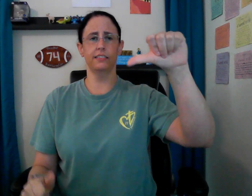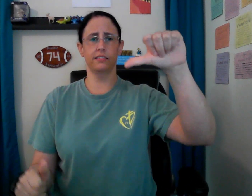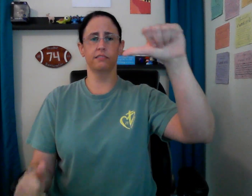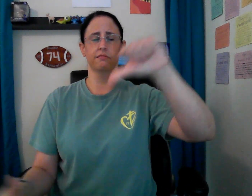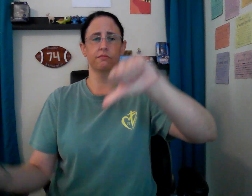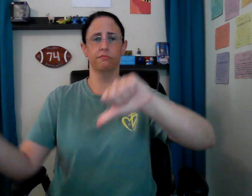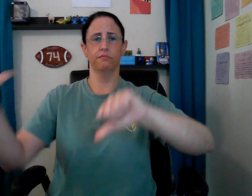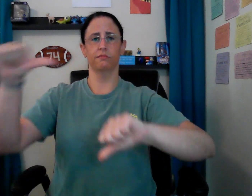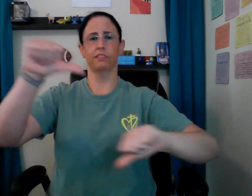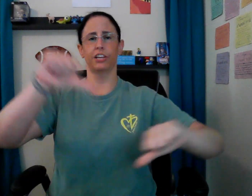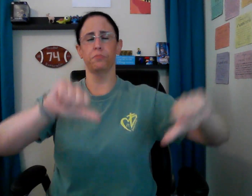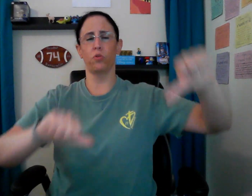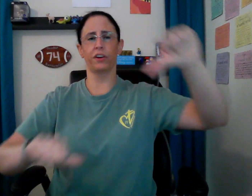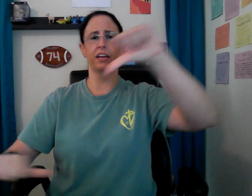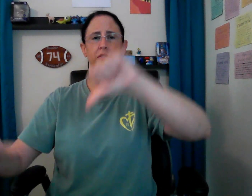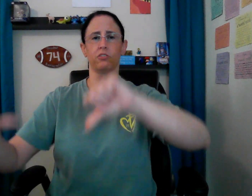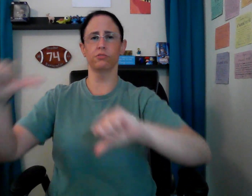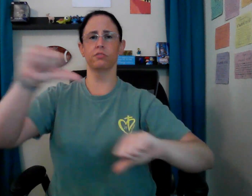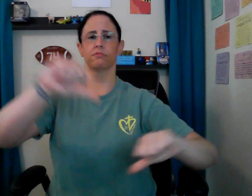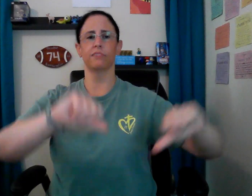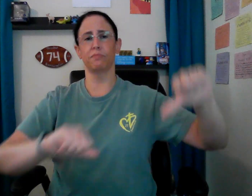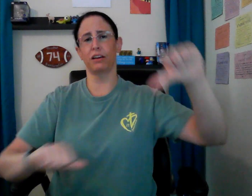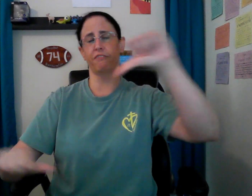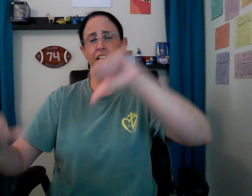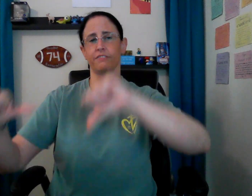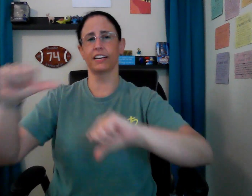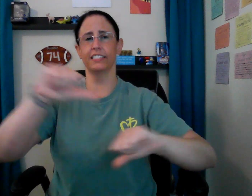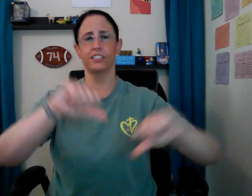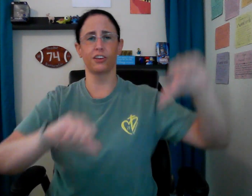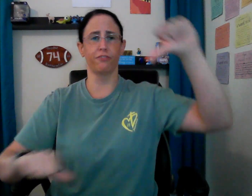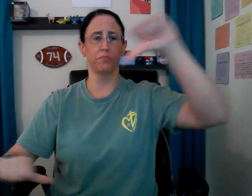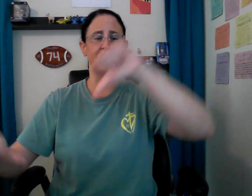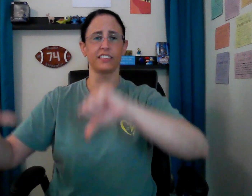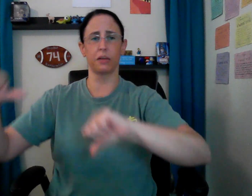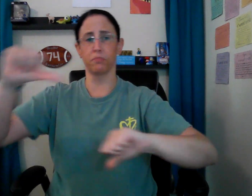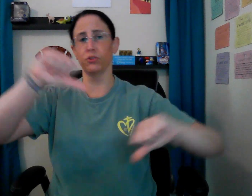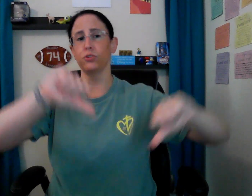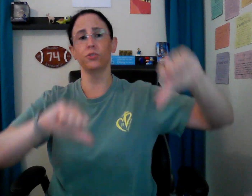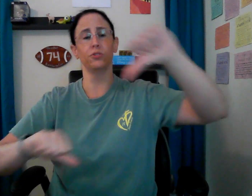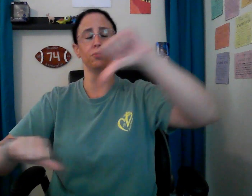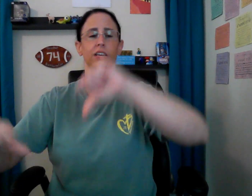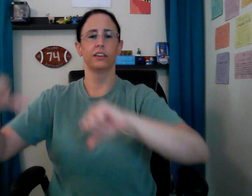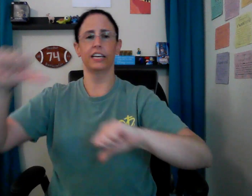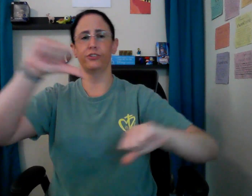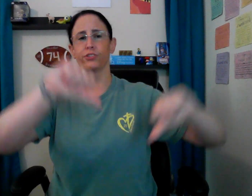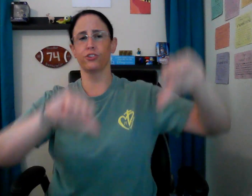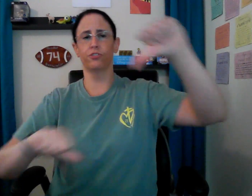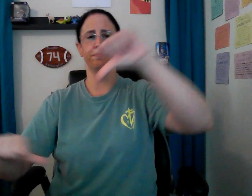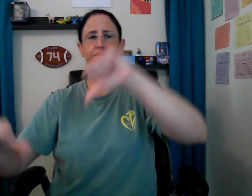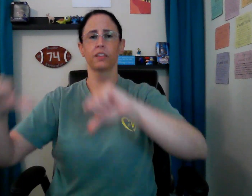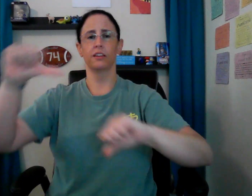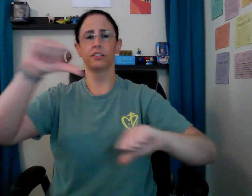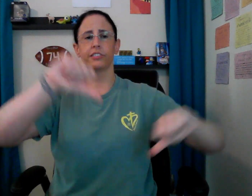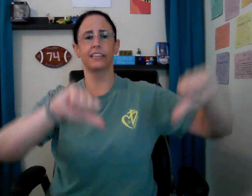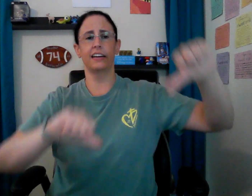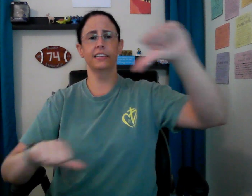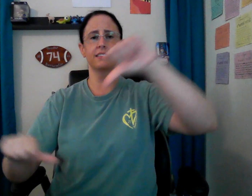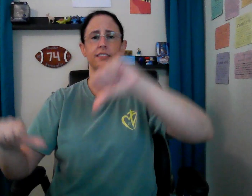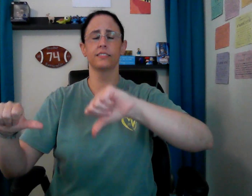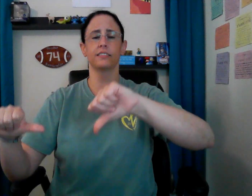Science, like you're pouring chemicals. I'm not a fan of science, so for me it's like boo, and you circle. Science,